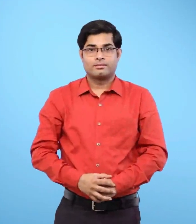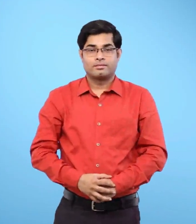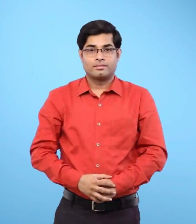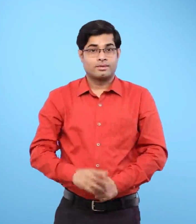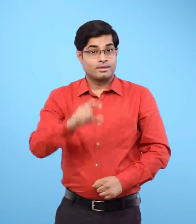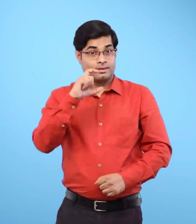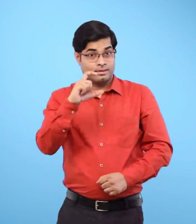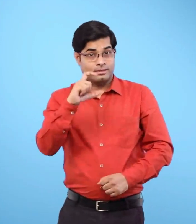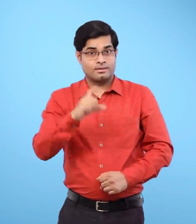C.